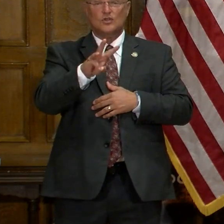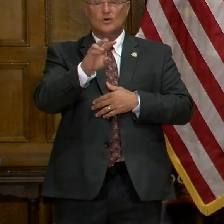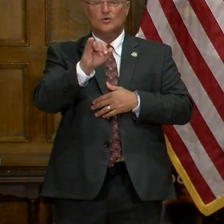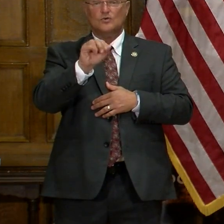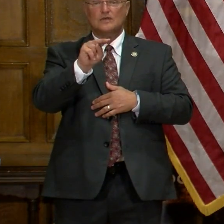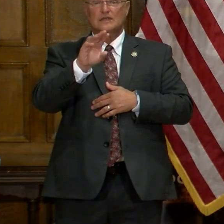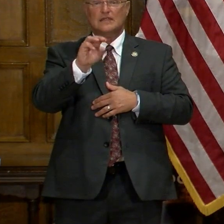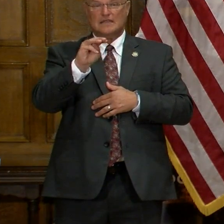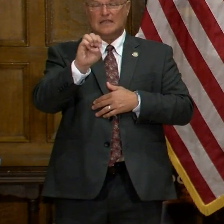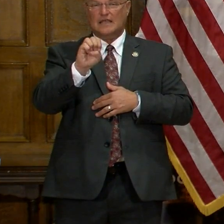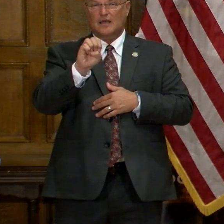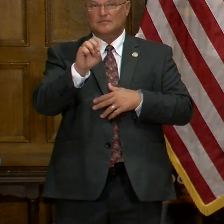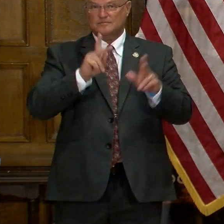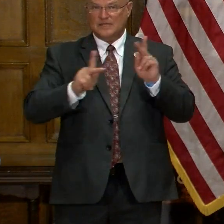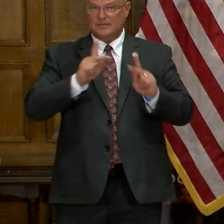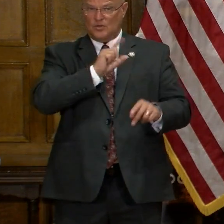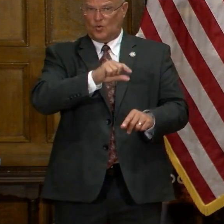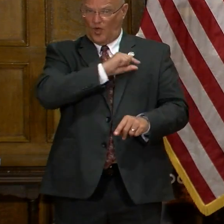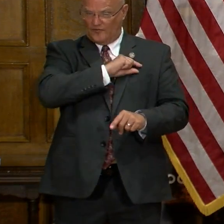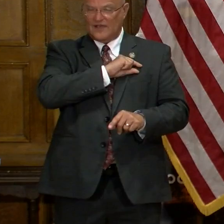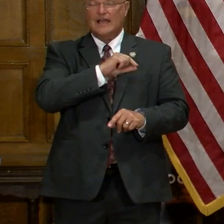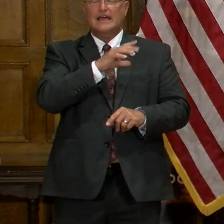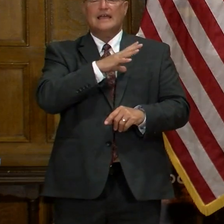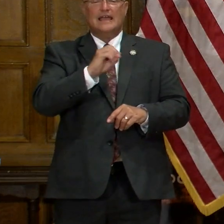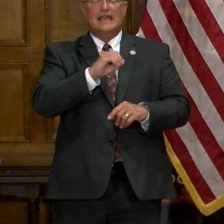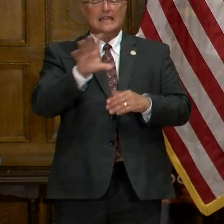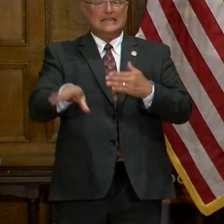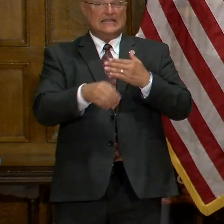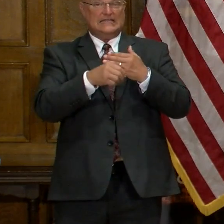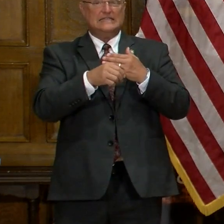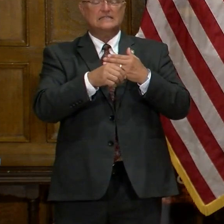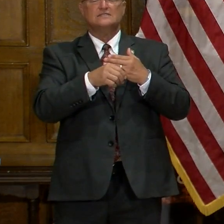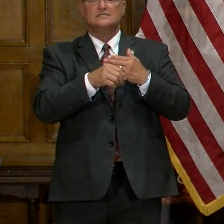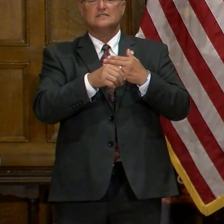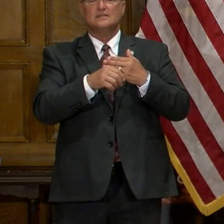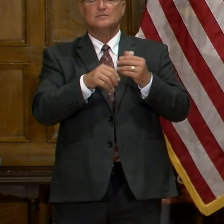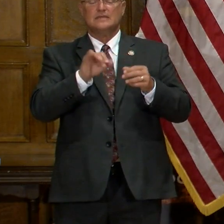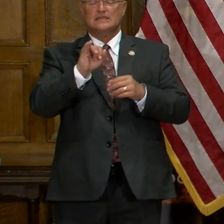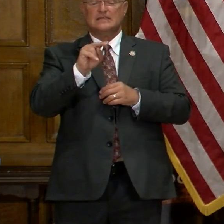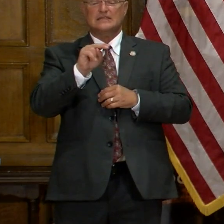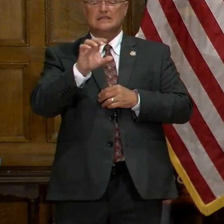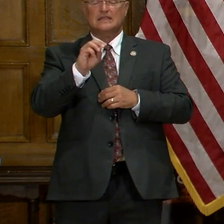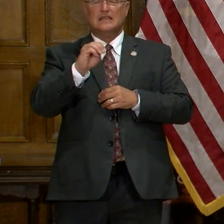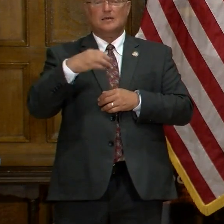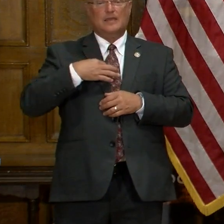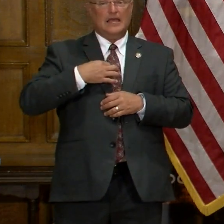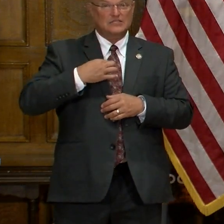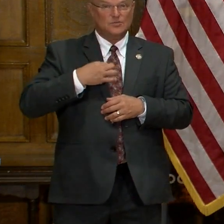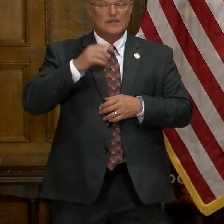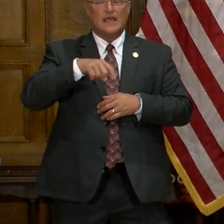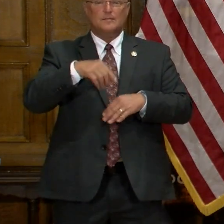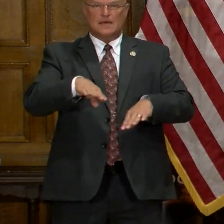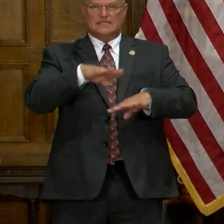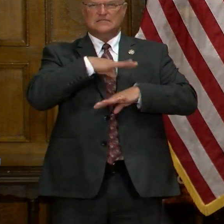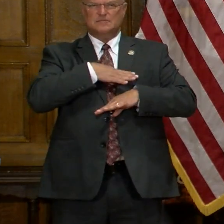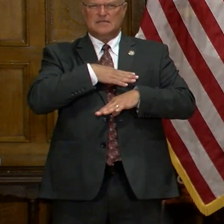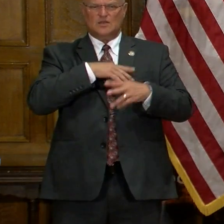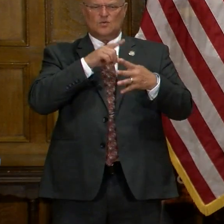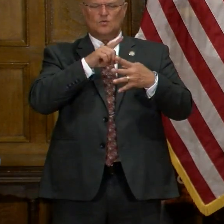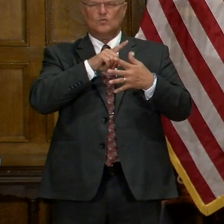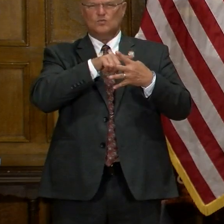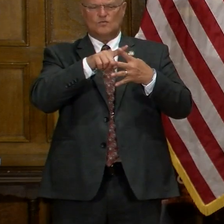low-income qualifying folks, and in addition to being income eligible, they must also meet one